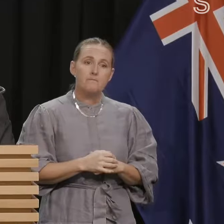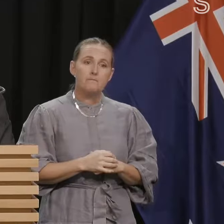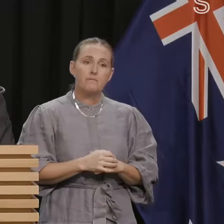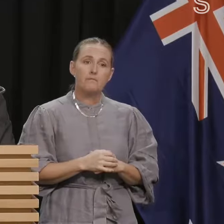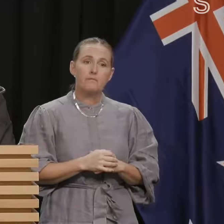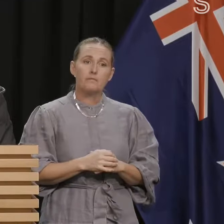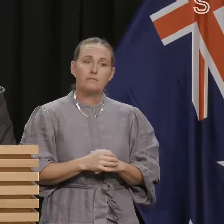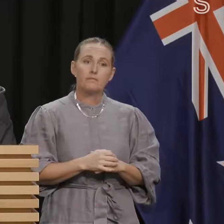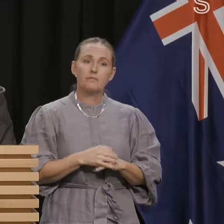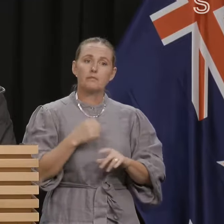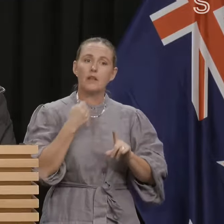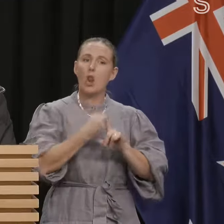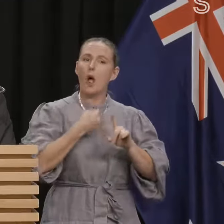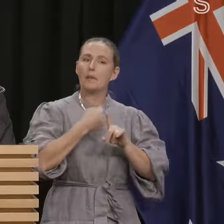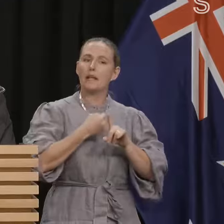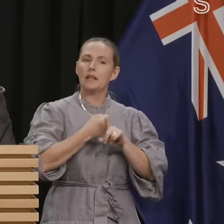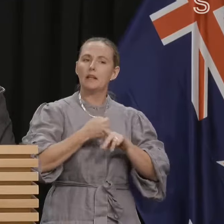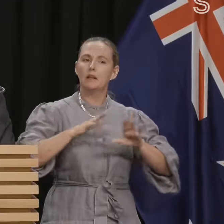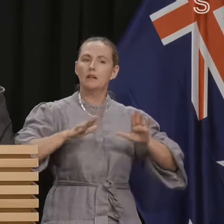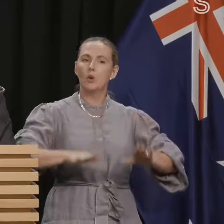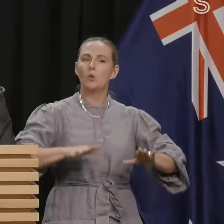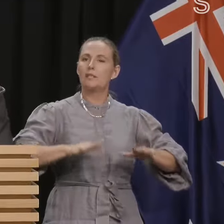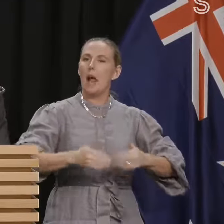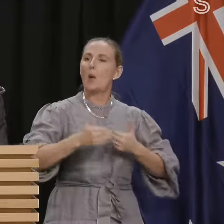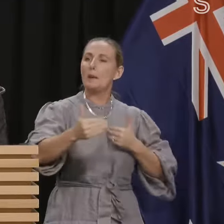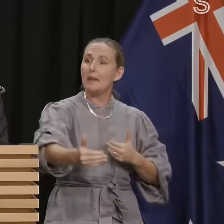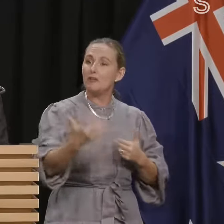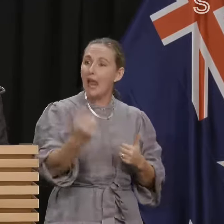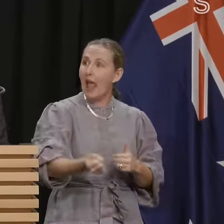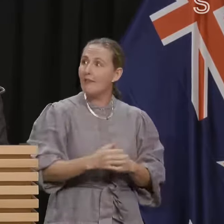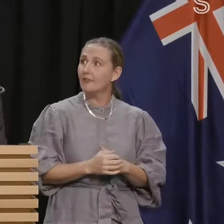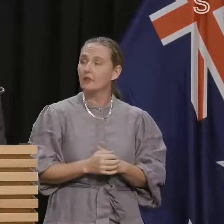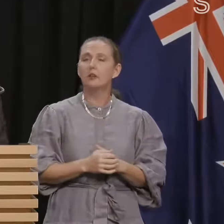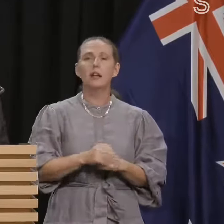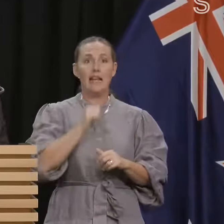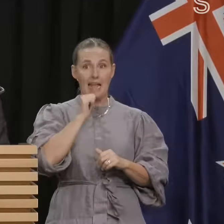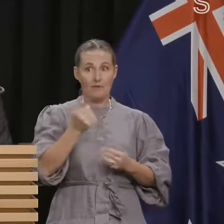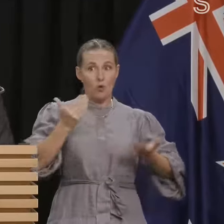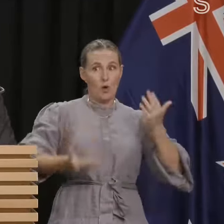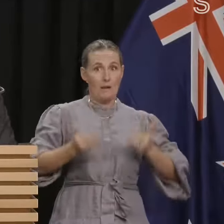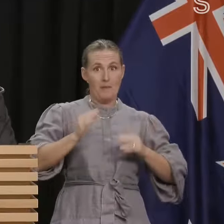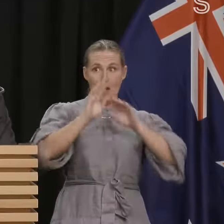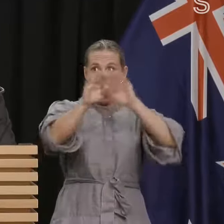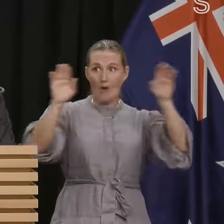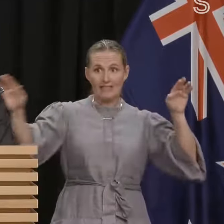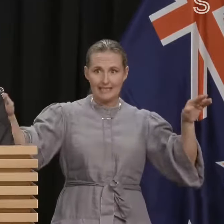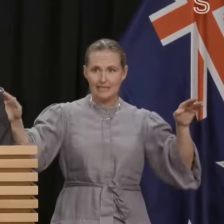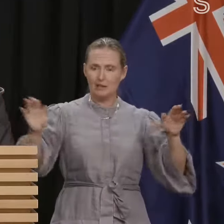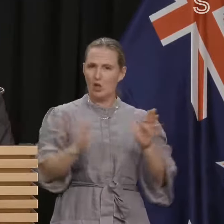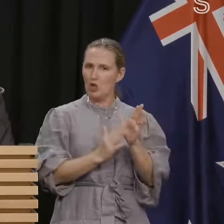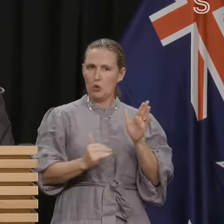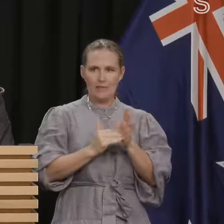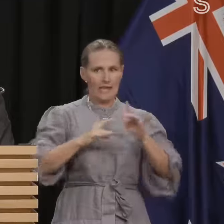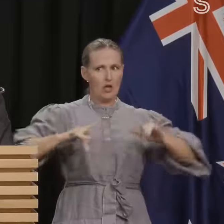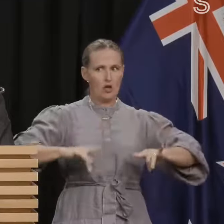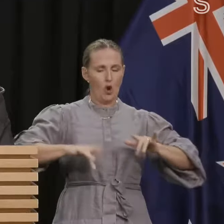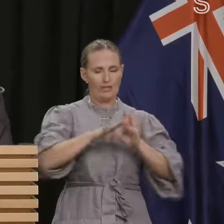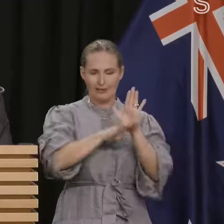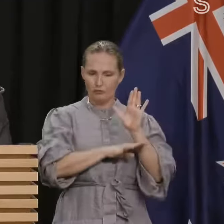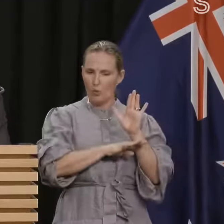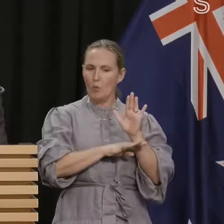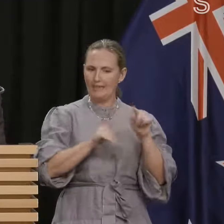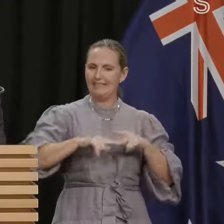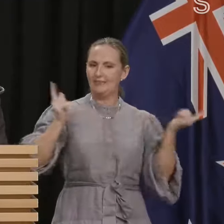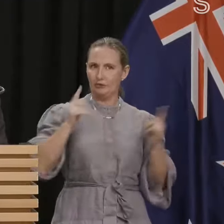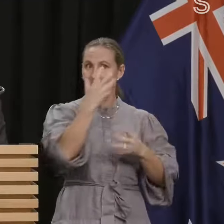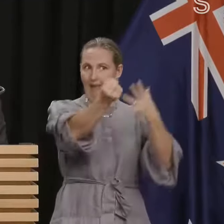as well? Yes, I think so. Again, looking at the international examples, New Zealand's a bit of an outlier in not having anything in that space.